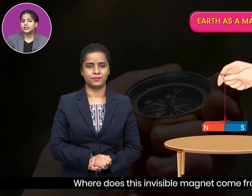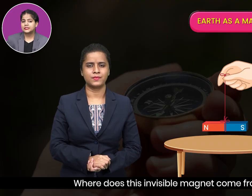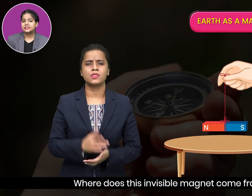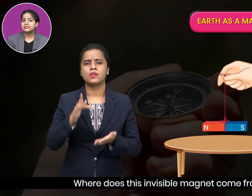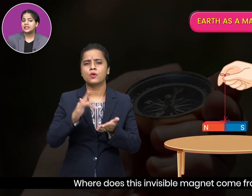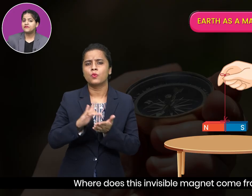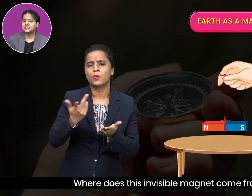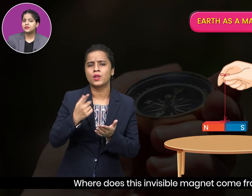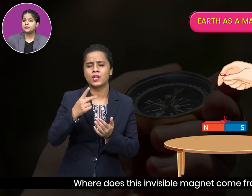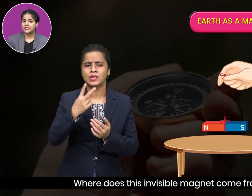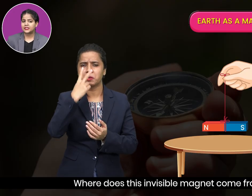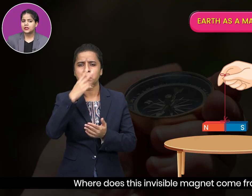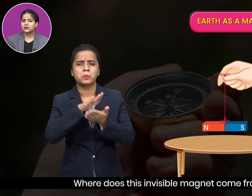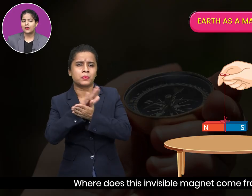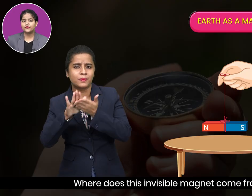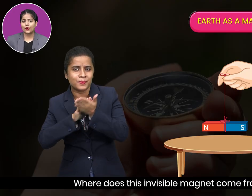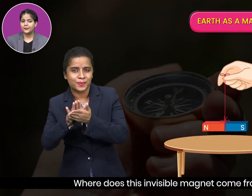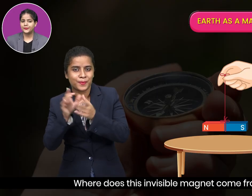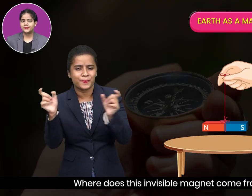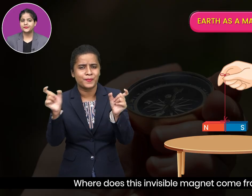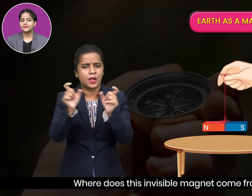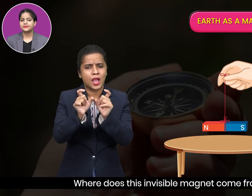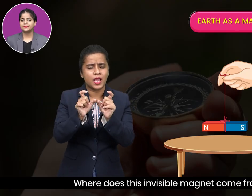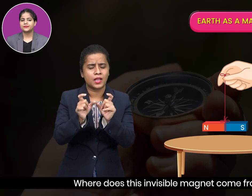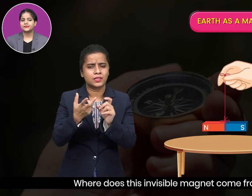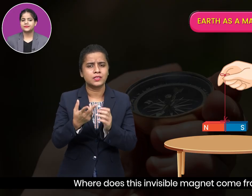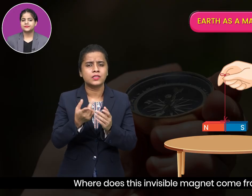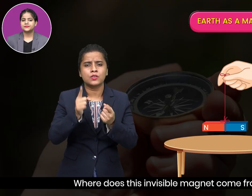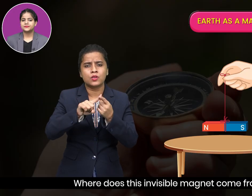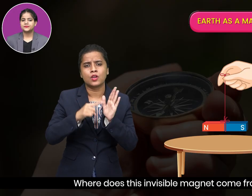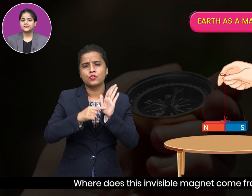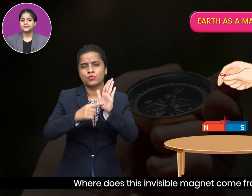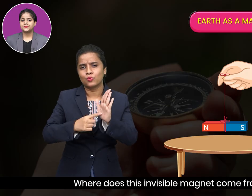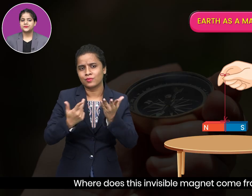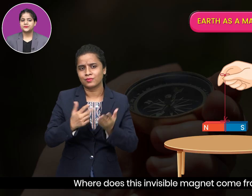Where does this invisible magnet come from?